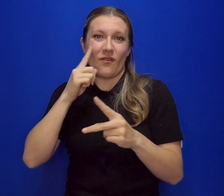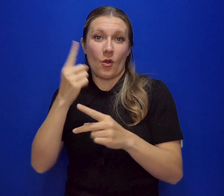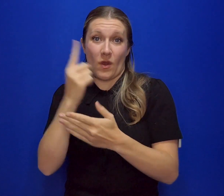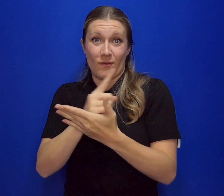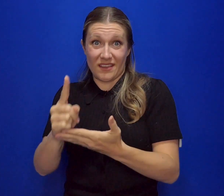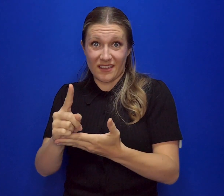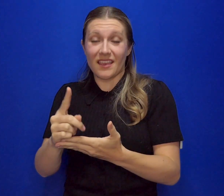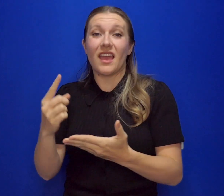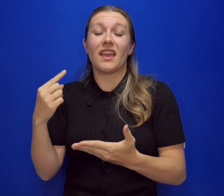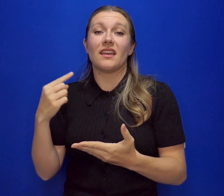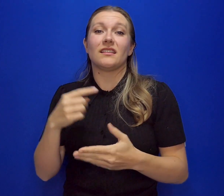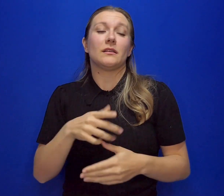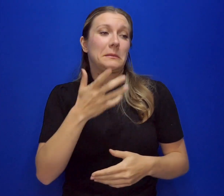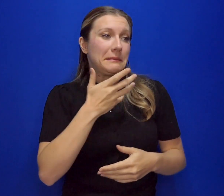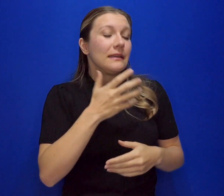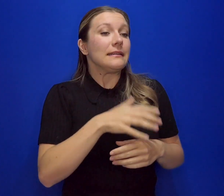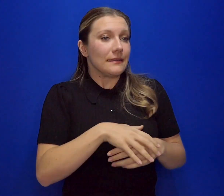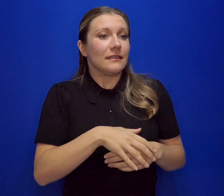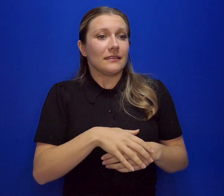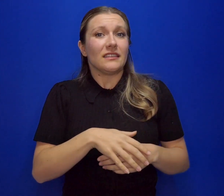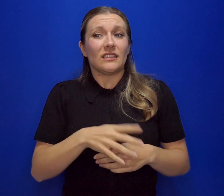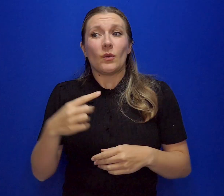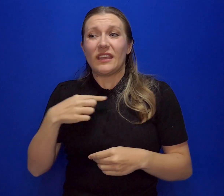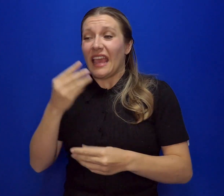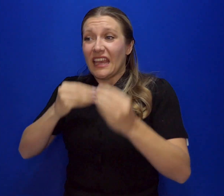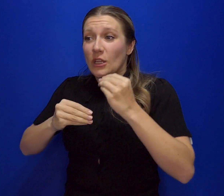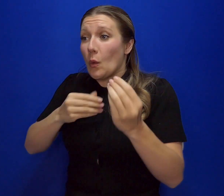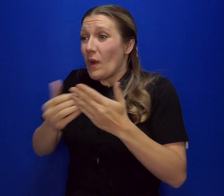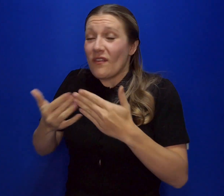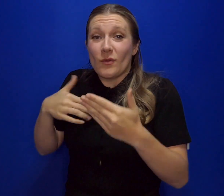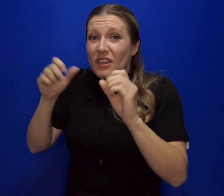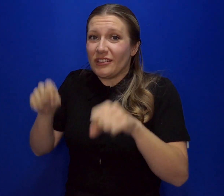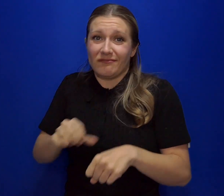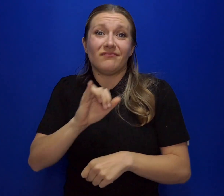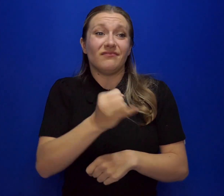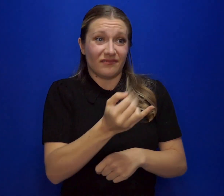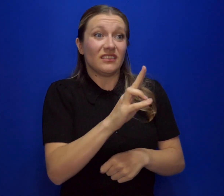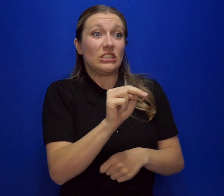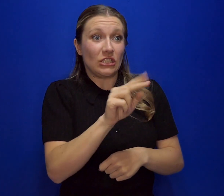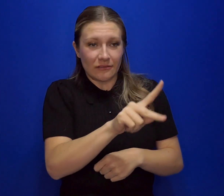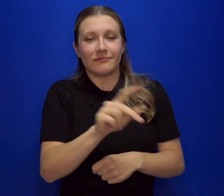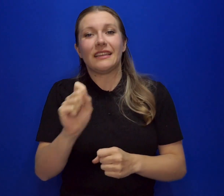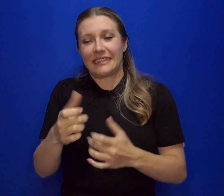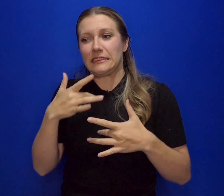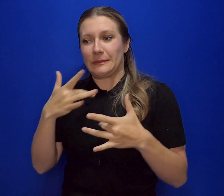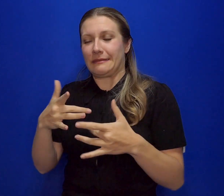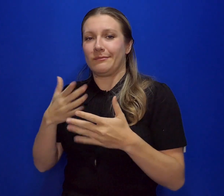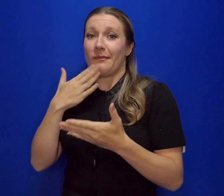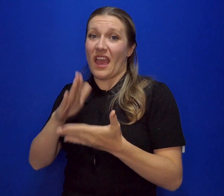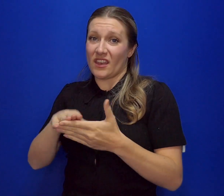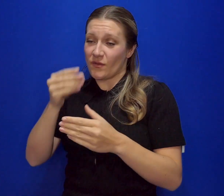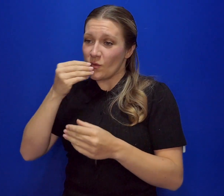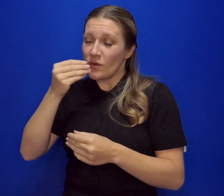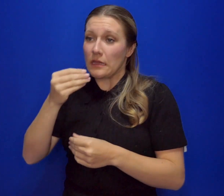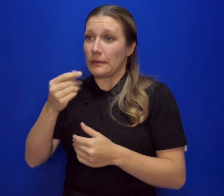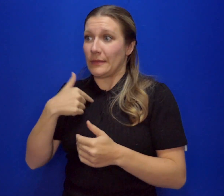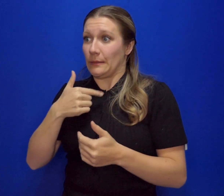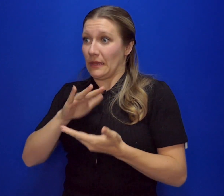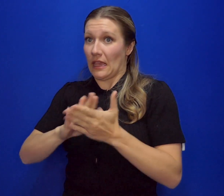And we ate whatever we could. And it was usually crappy food. And by the time I was an adult, I was